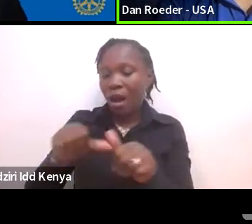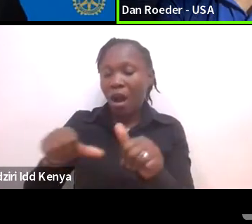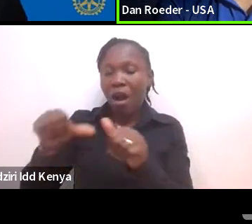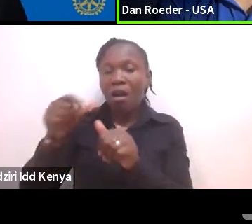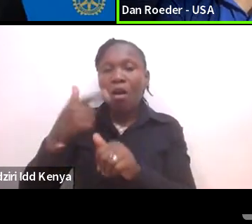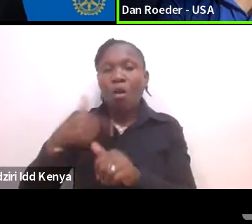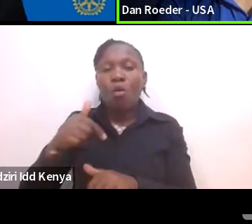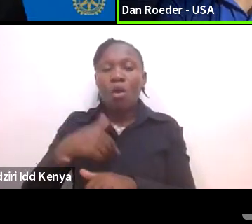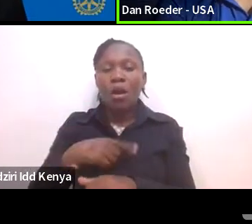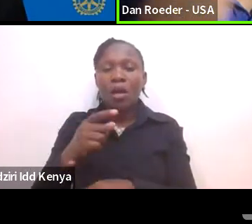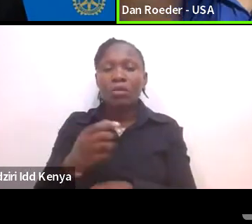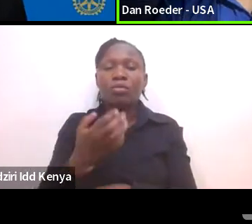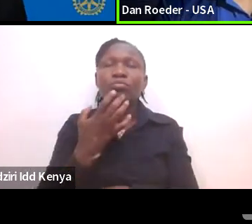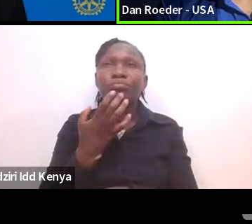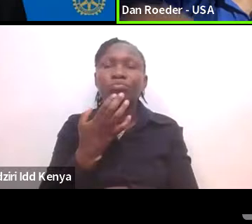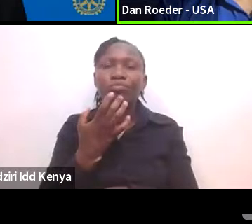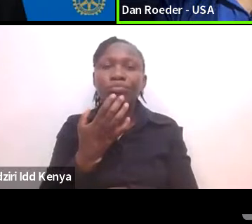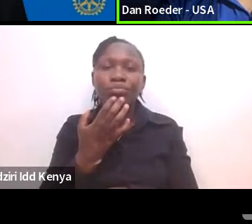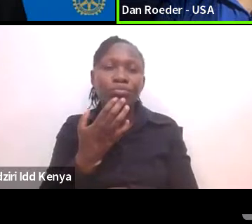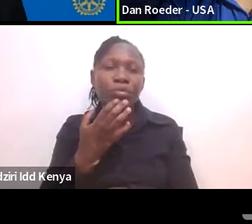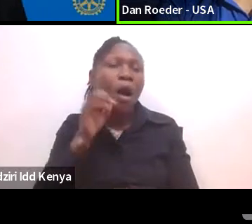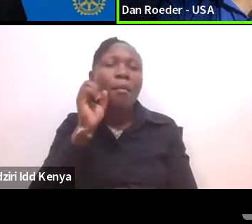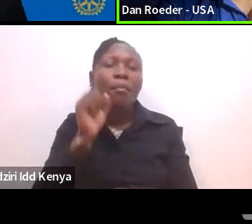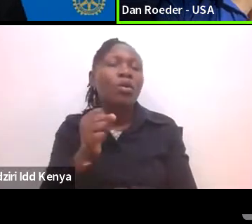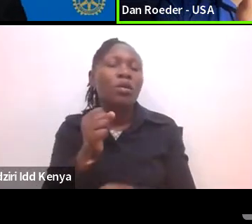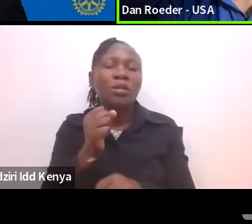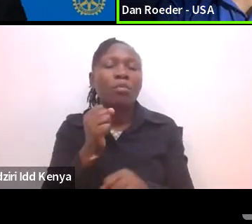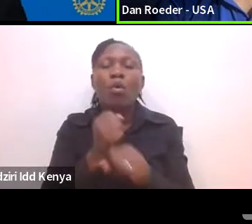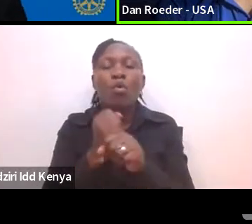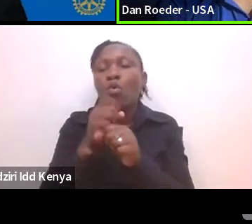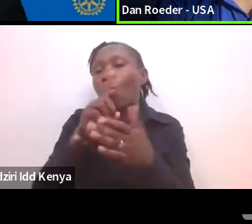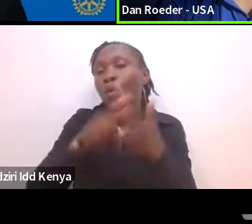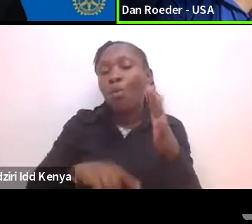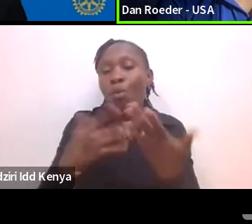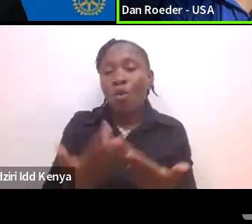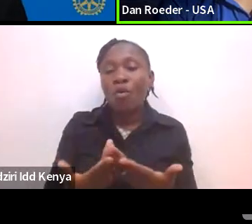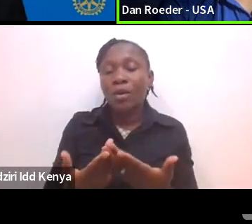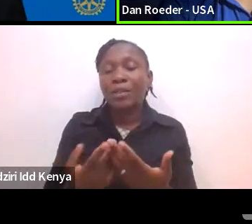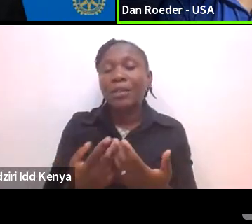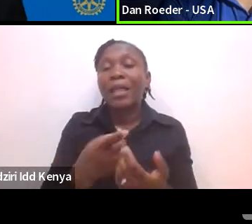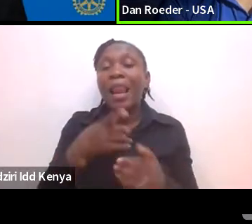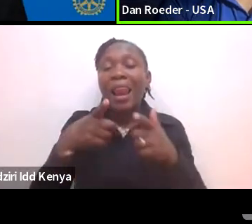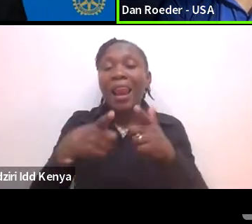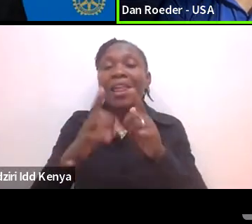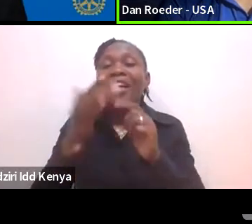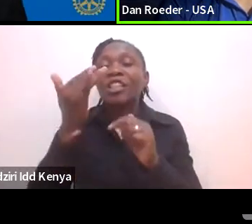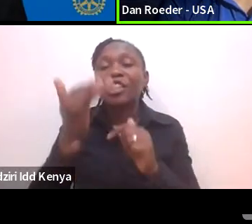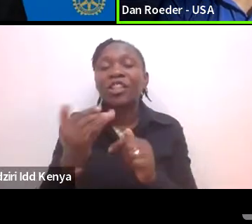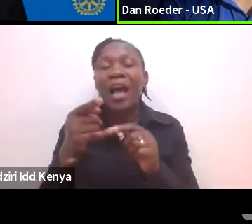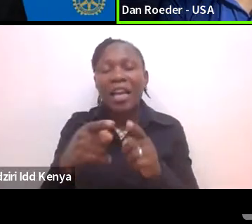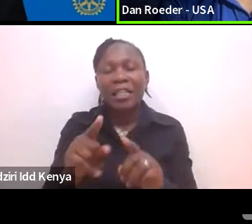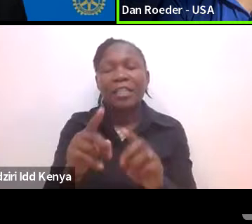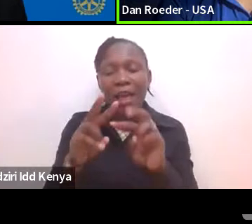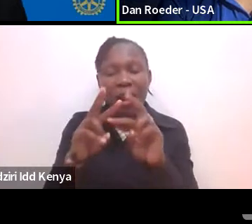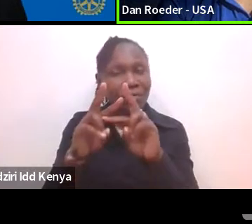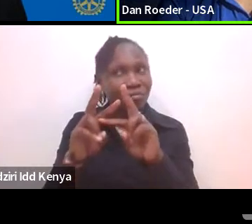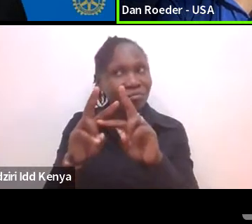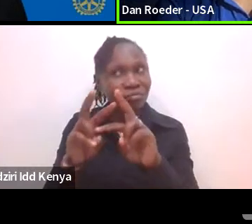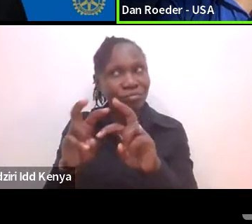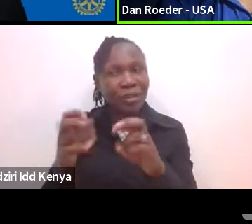wonder? I wonder what I could do with this, and then leave it to the child to explore, because that natural wonder